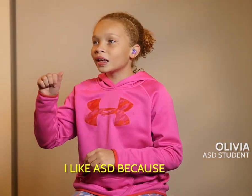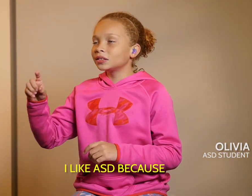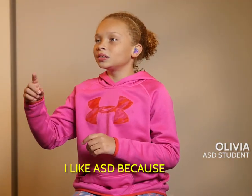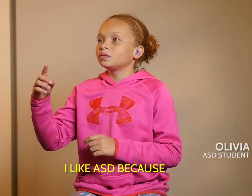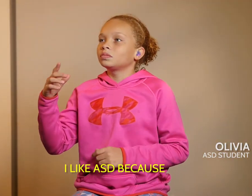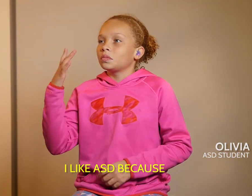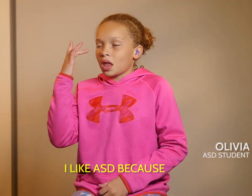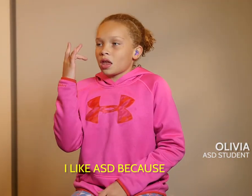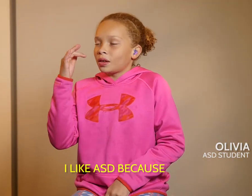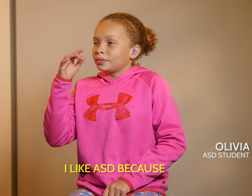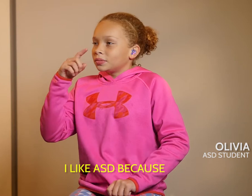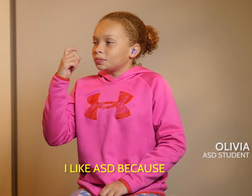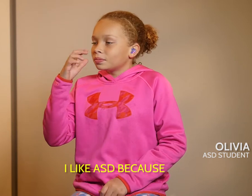I like ASD because